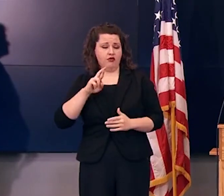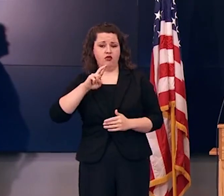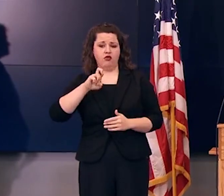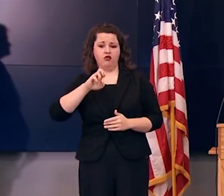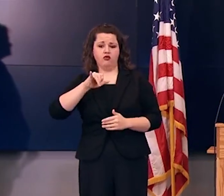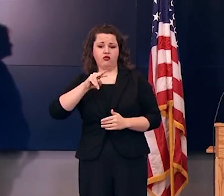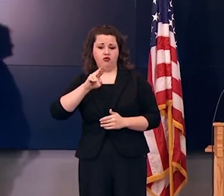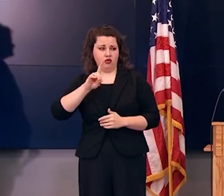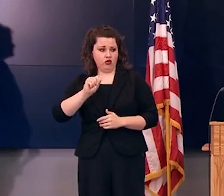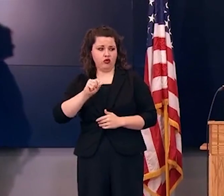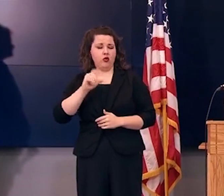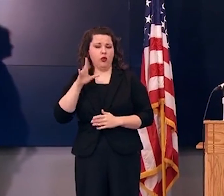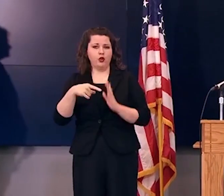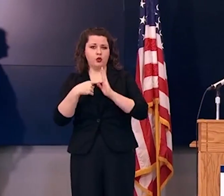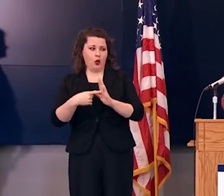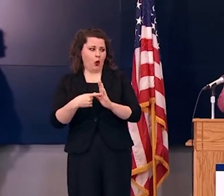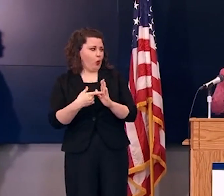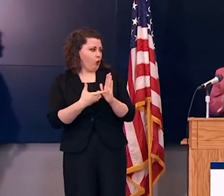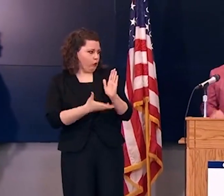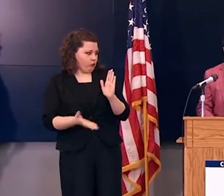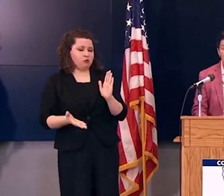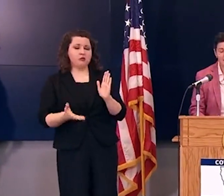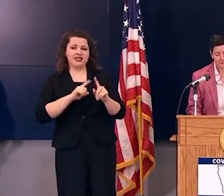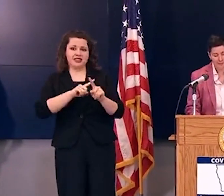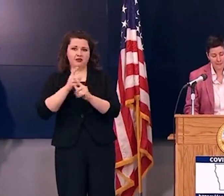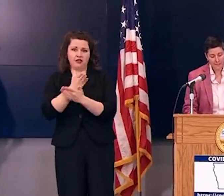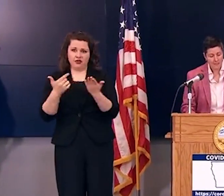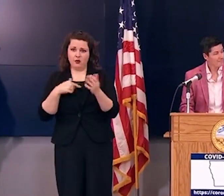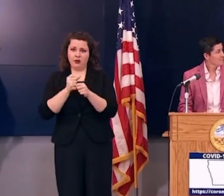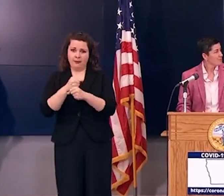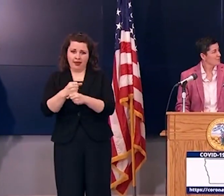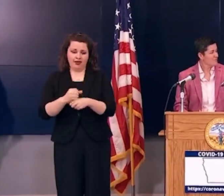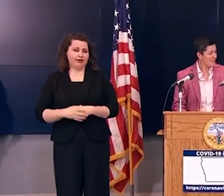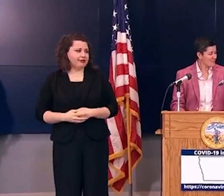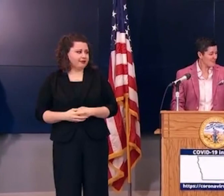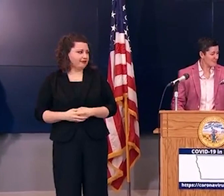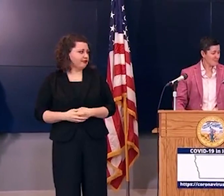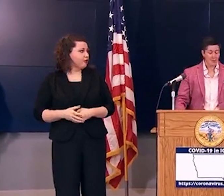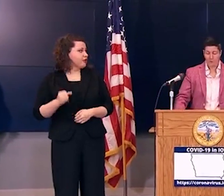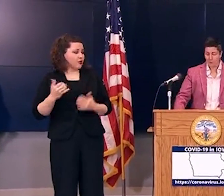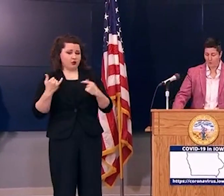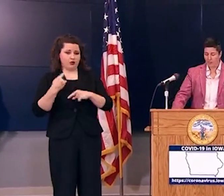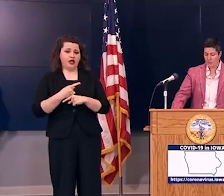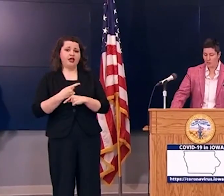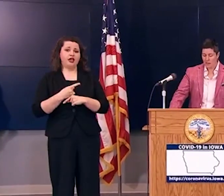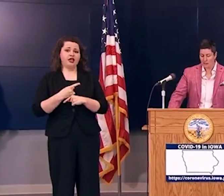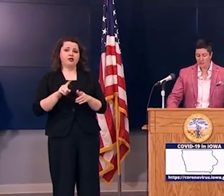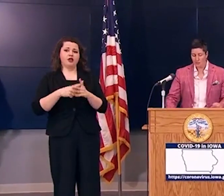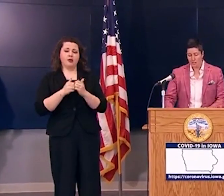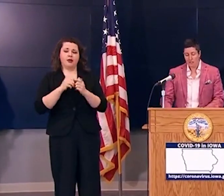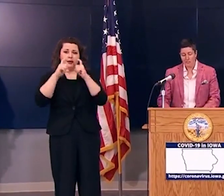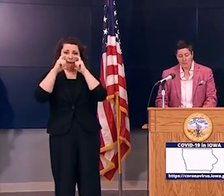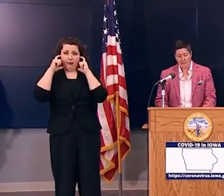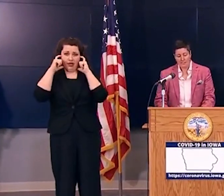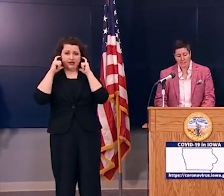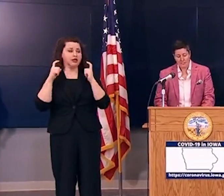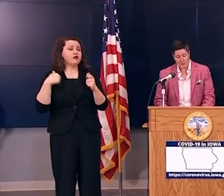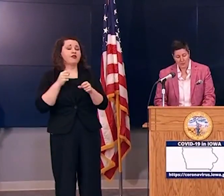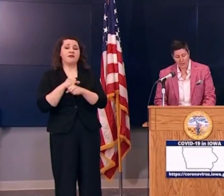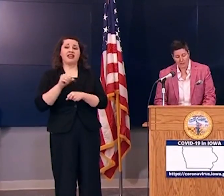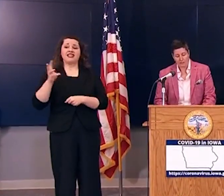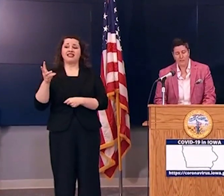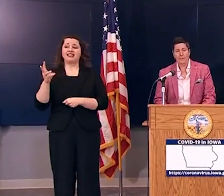be showing off the various things that we have made. Right. So today we're going to start with the masks. We've made